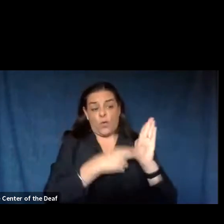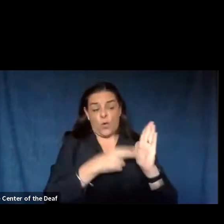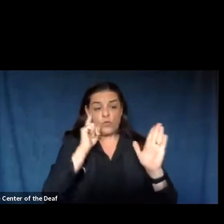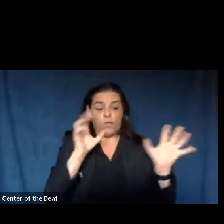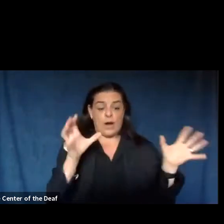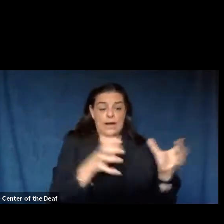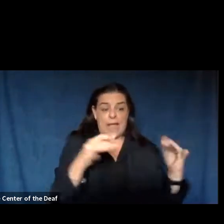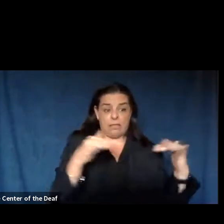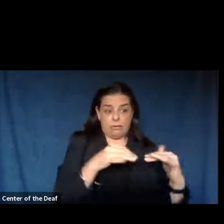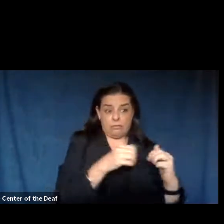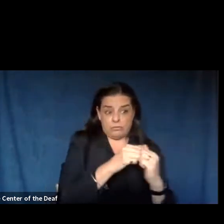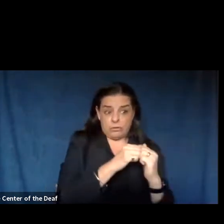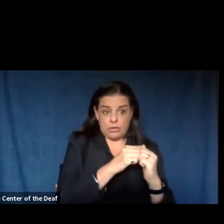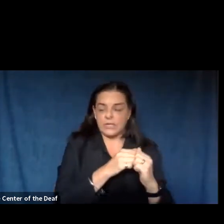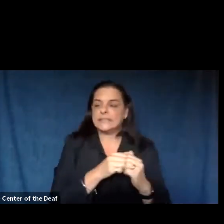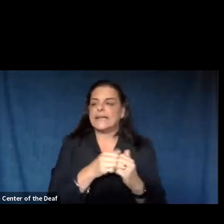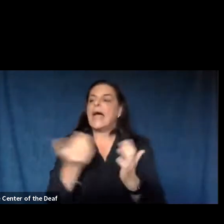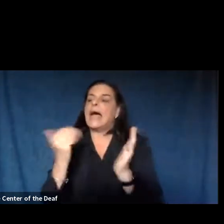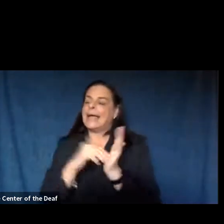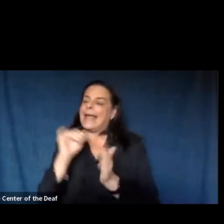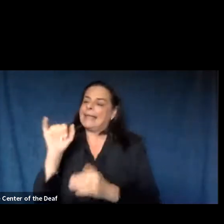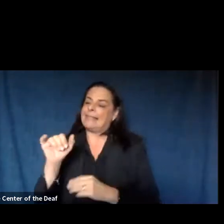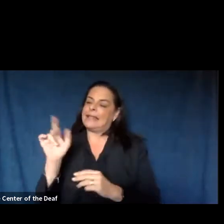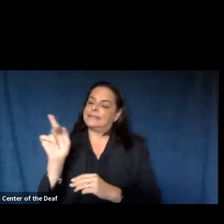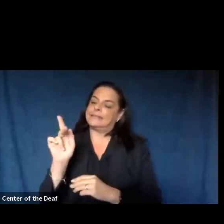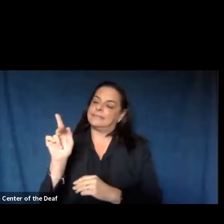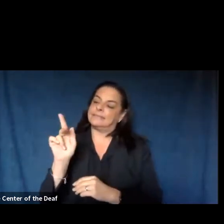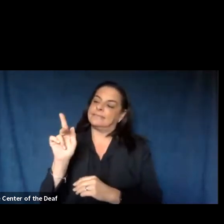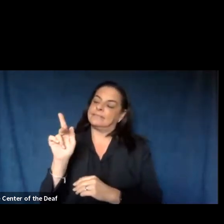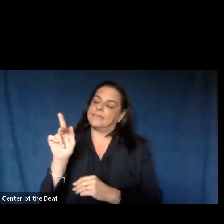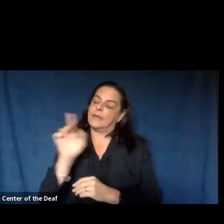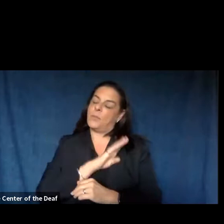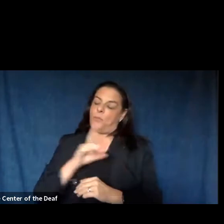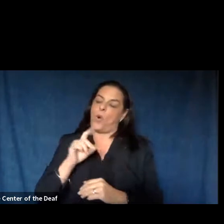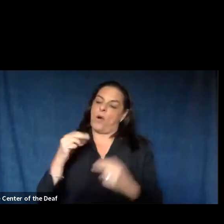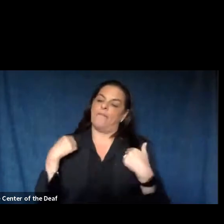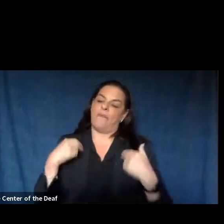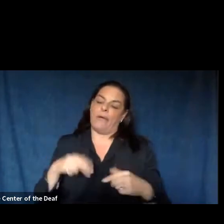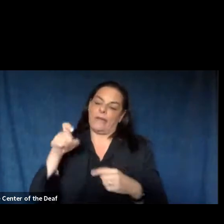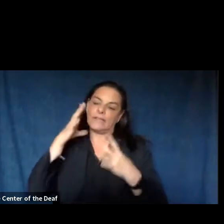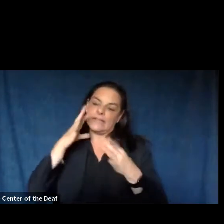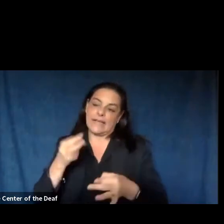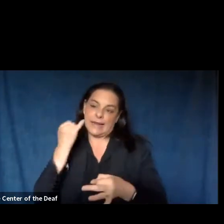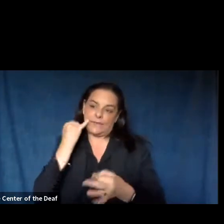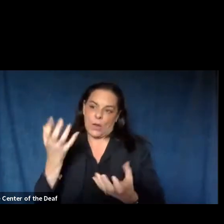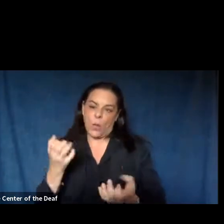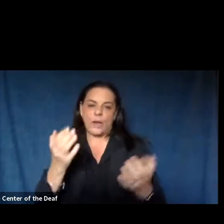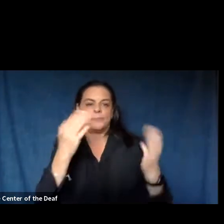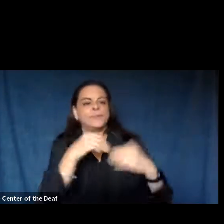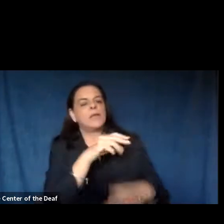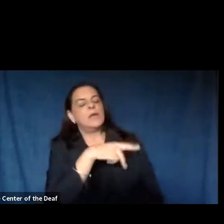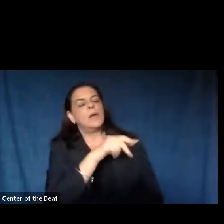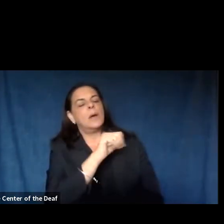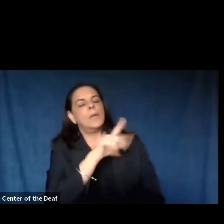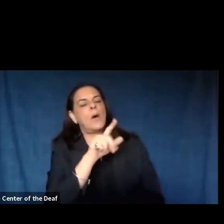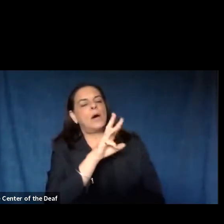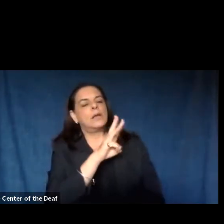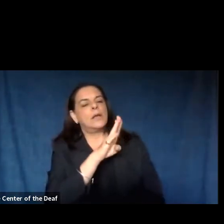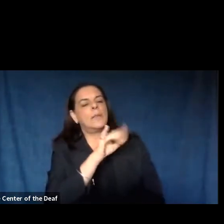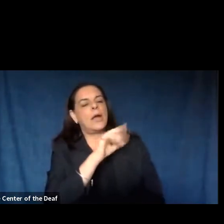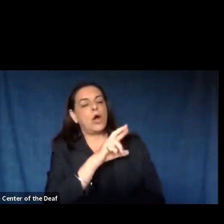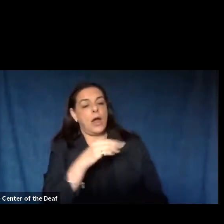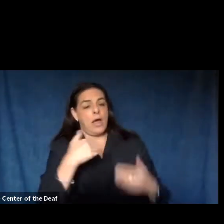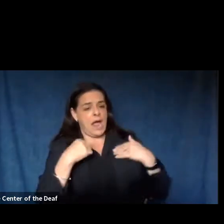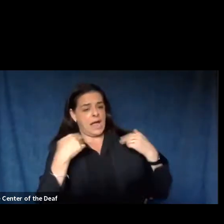a question for the board to decide if they so choose. From Paul with WBIR, has the health department